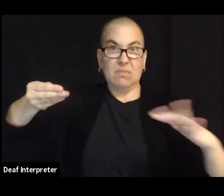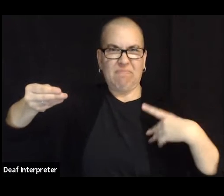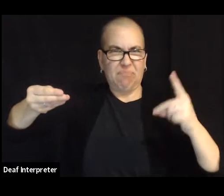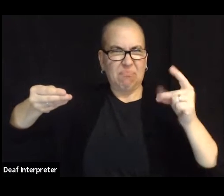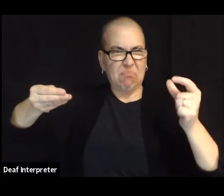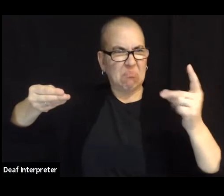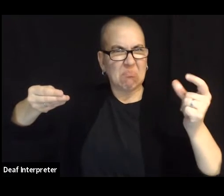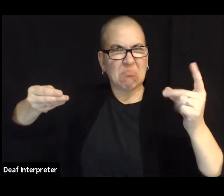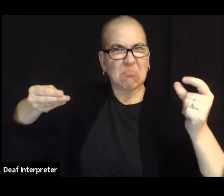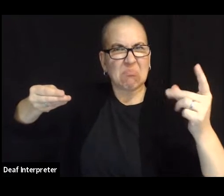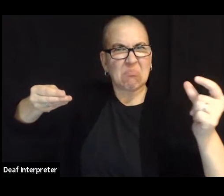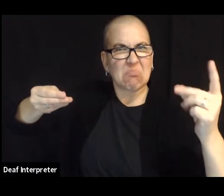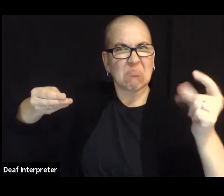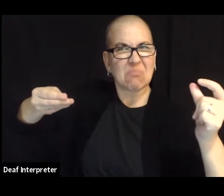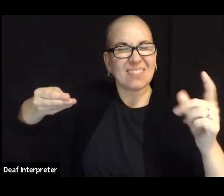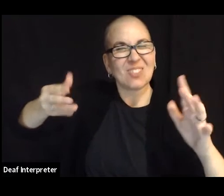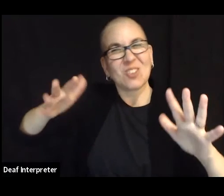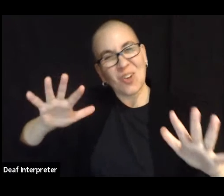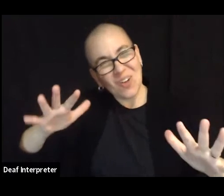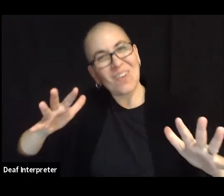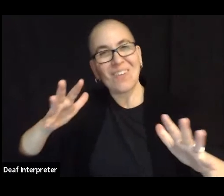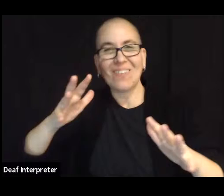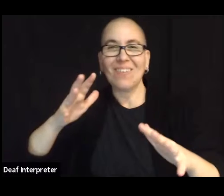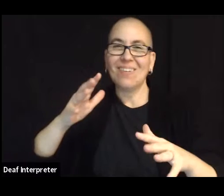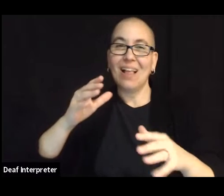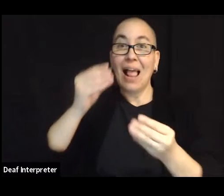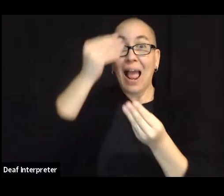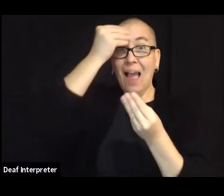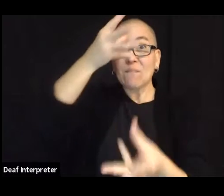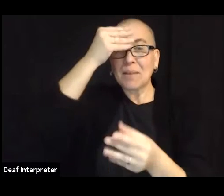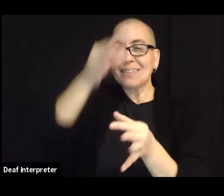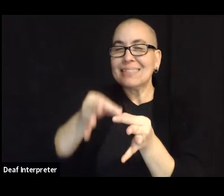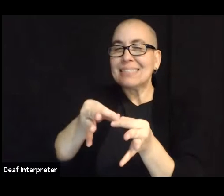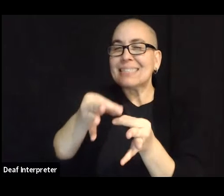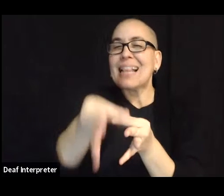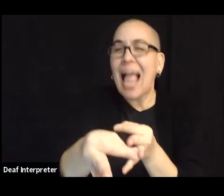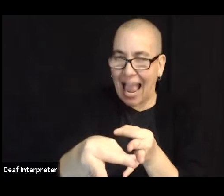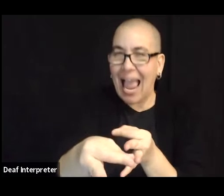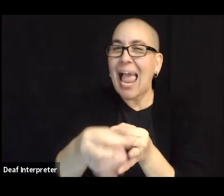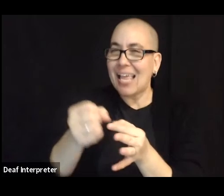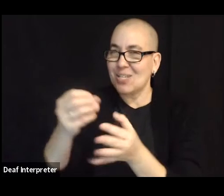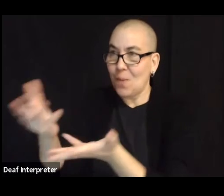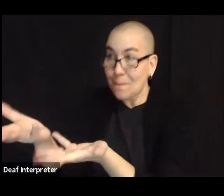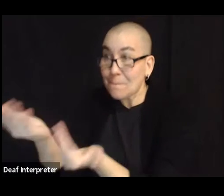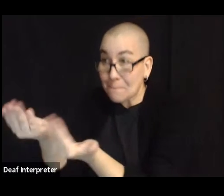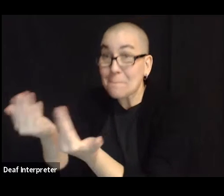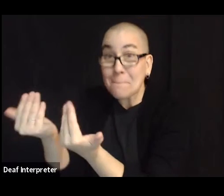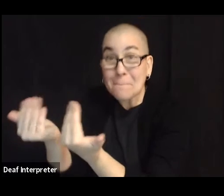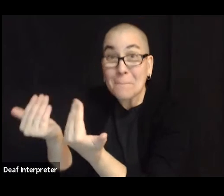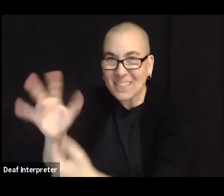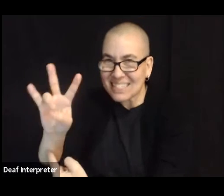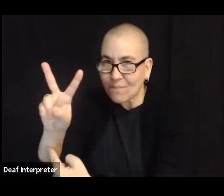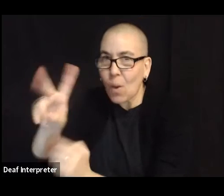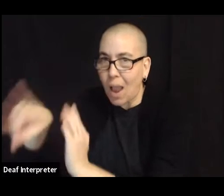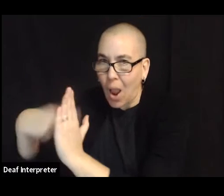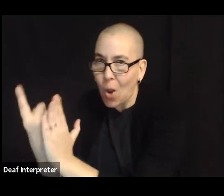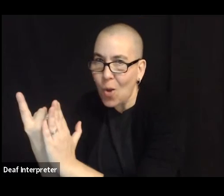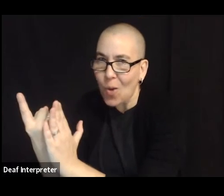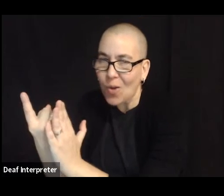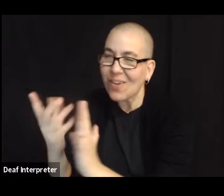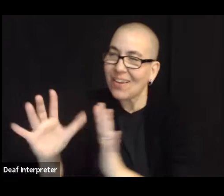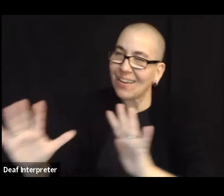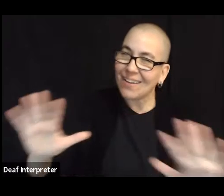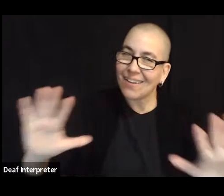those elders is delayed. So we know that, and so that's part